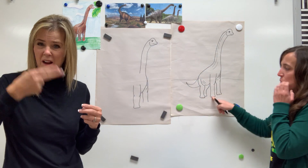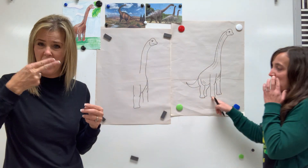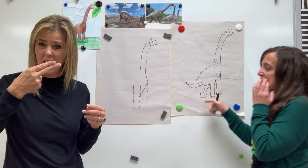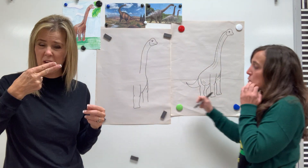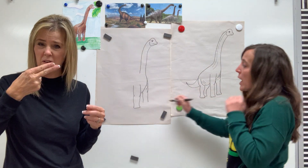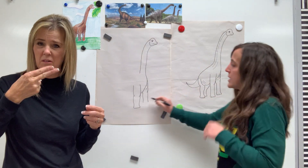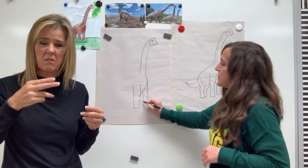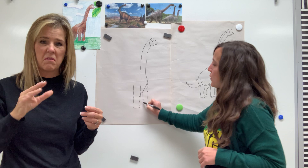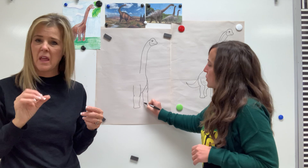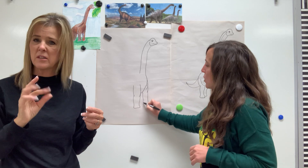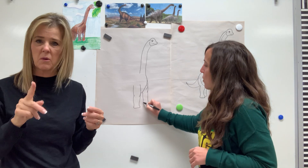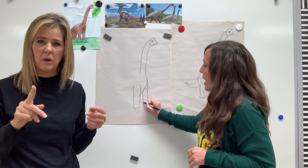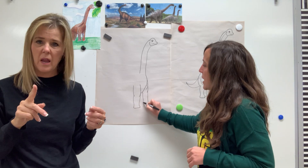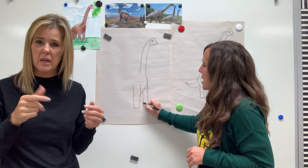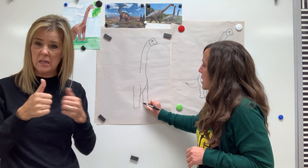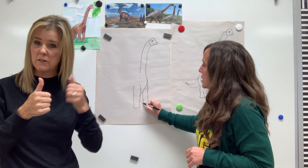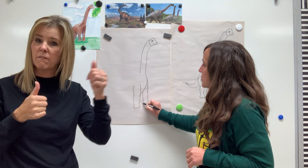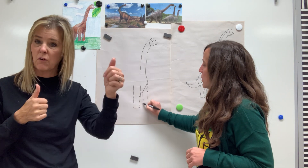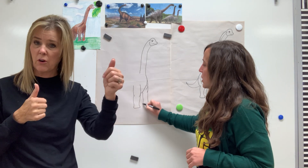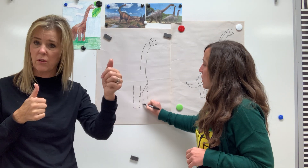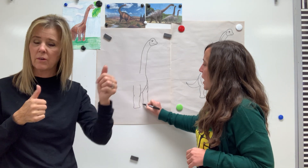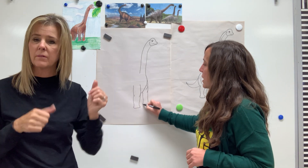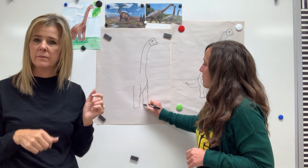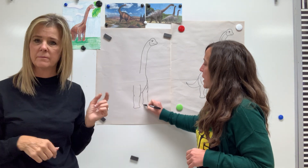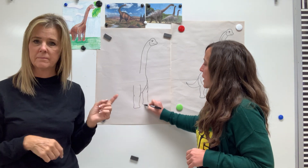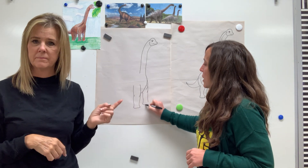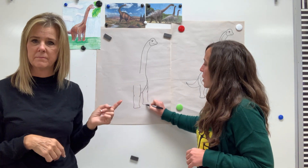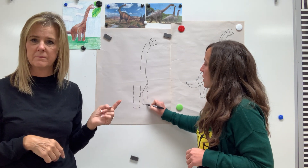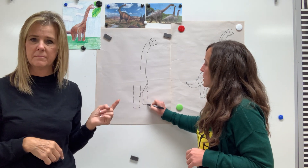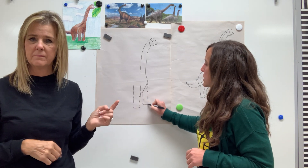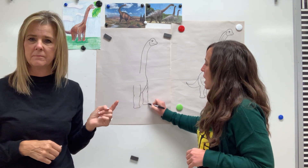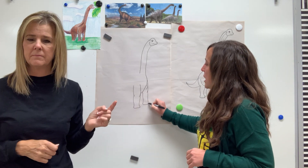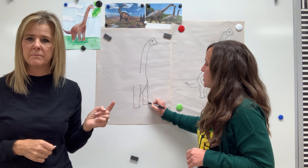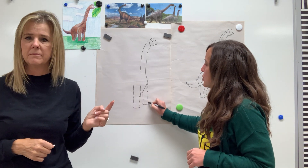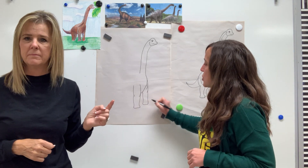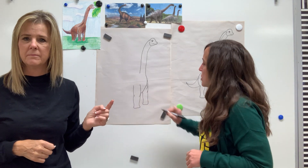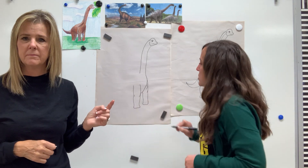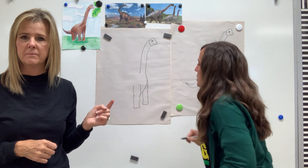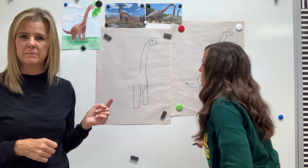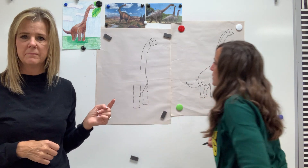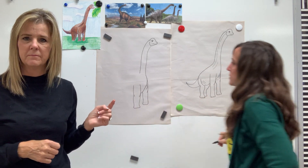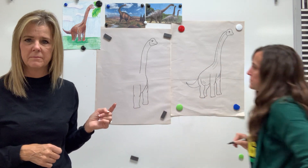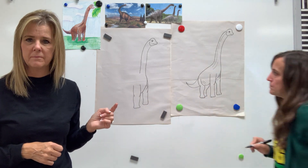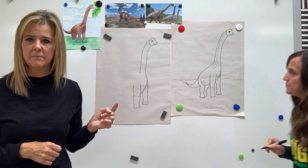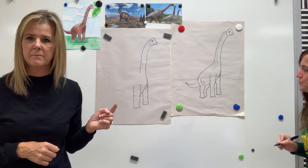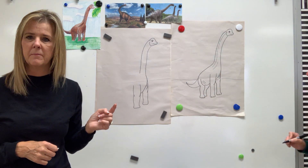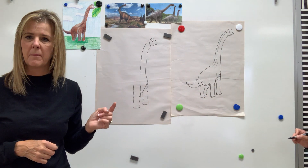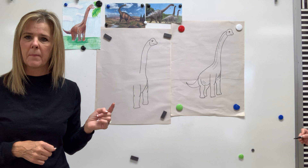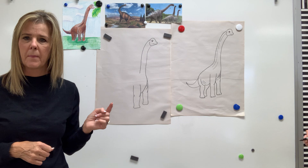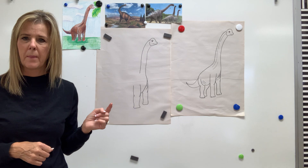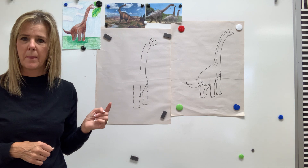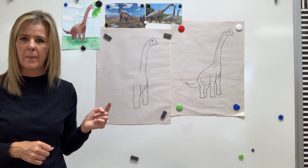than this one, that's okay, it's further away. So we're gonna go ahead and make it touch.